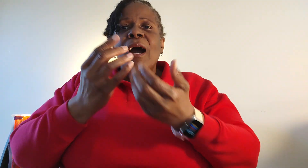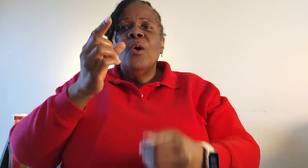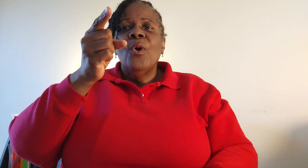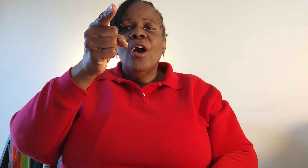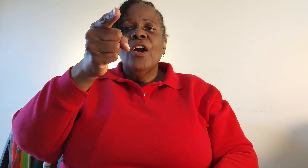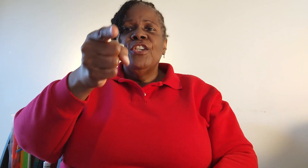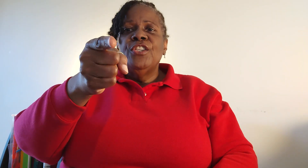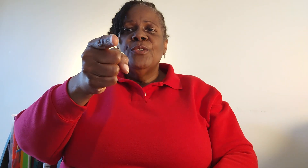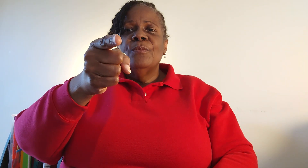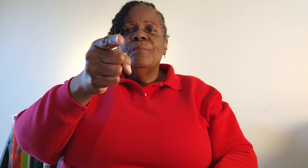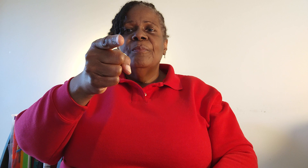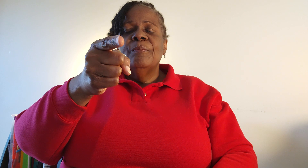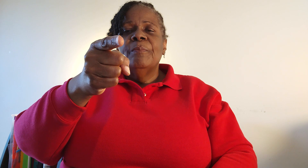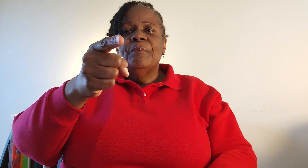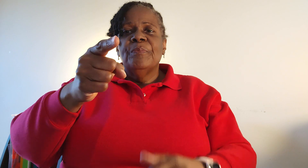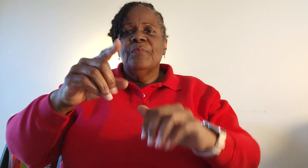How are you?